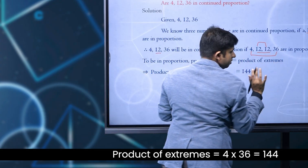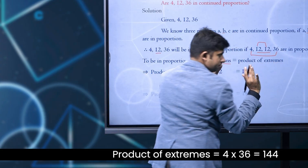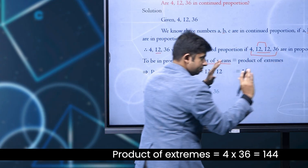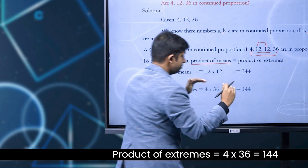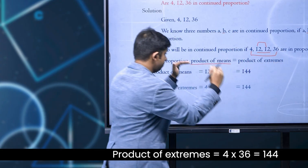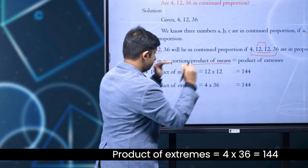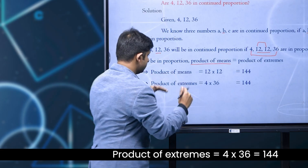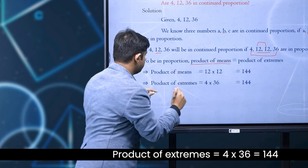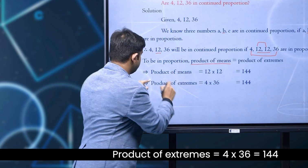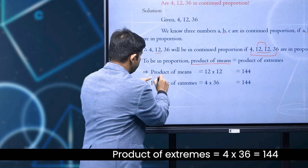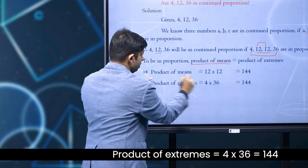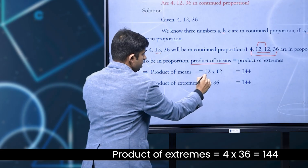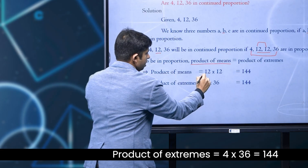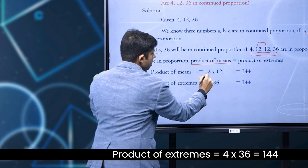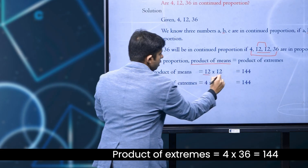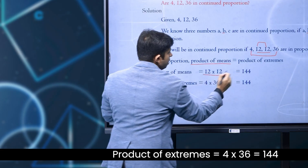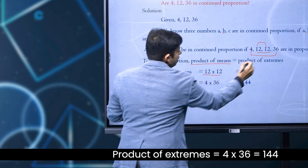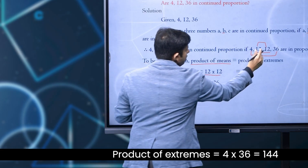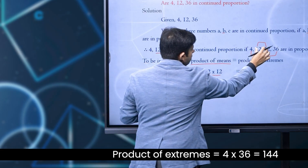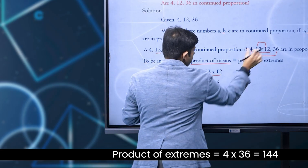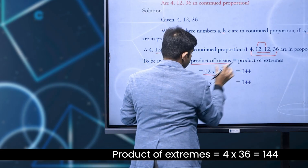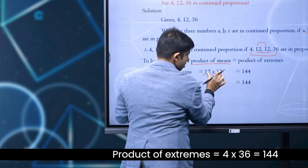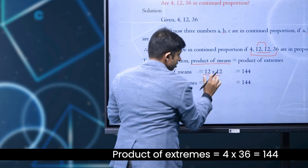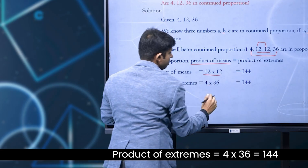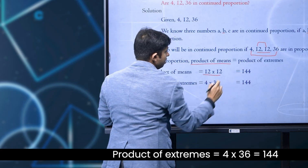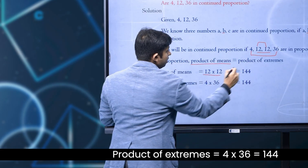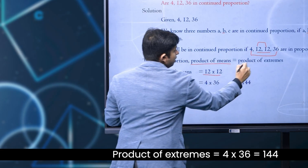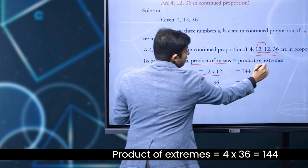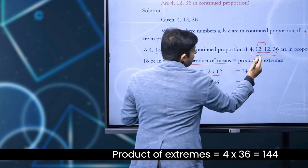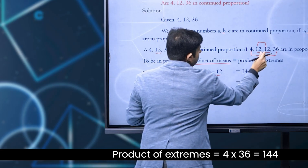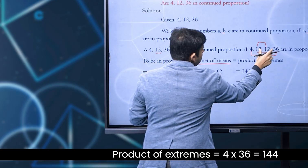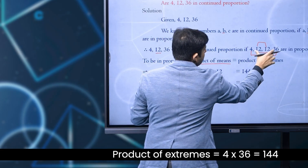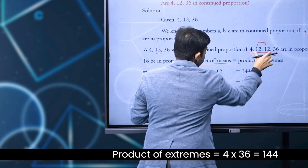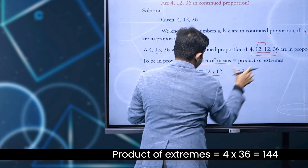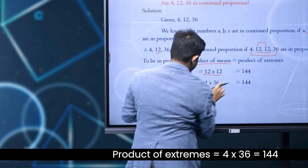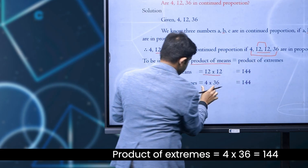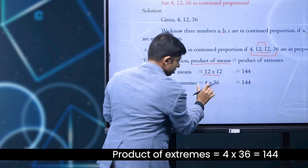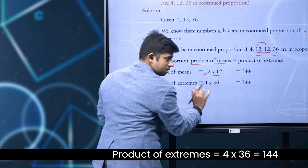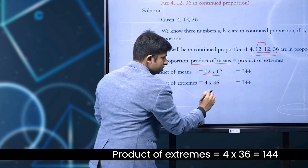Product of extremes equals to 4 into 36 equals to 144.